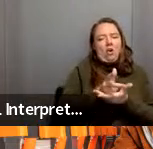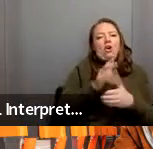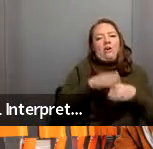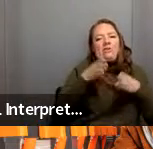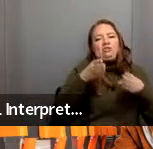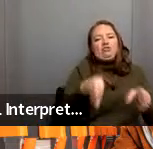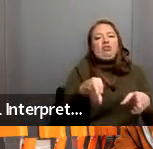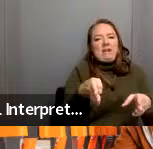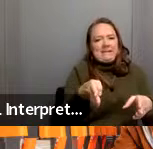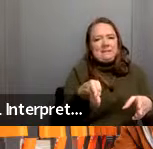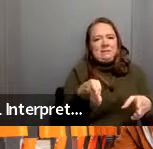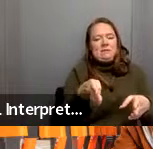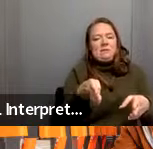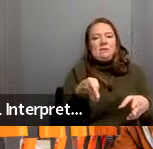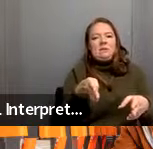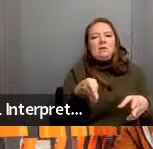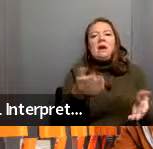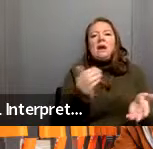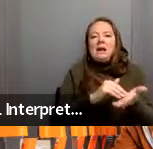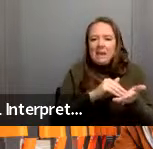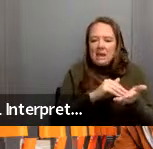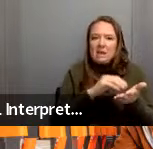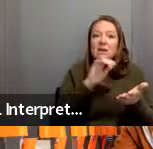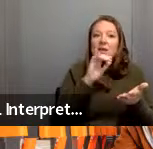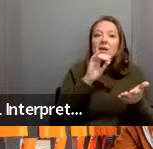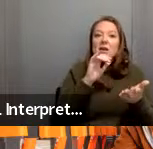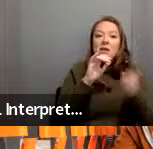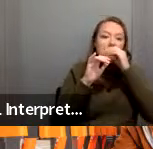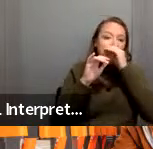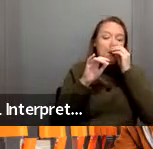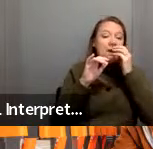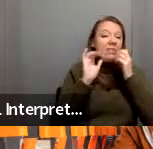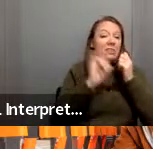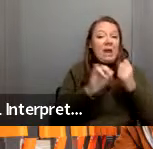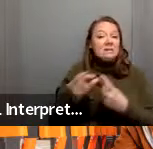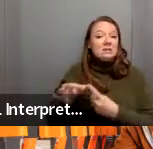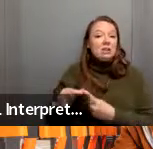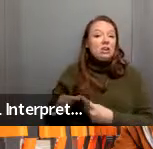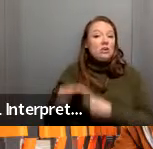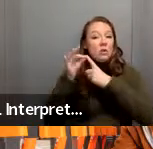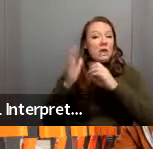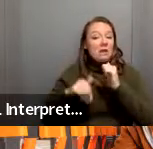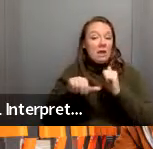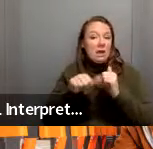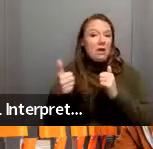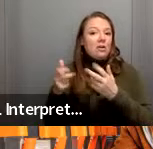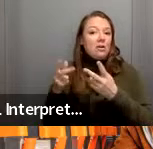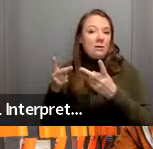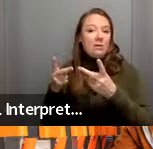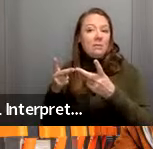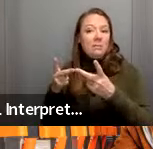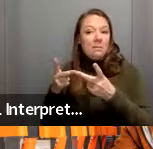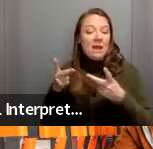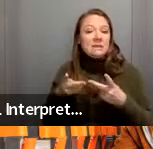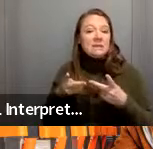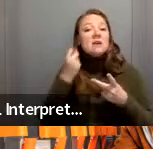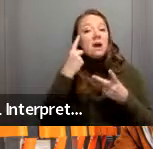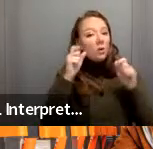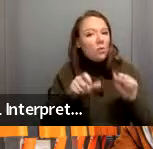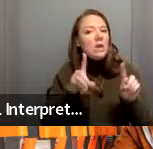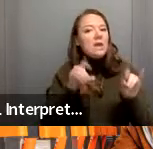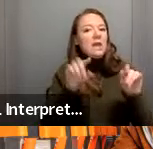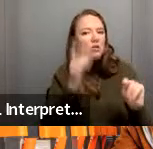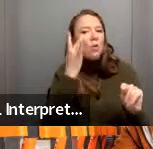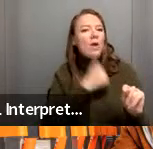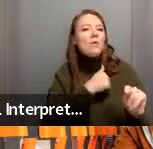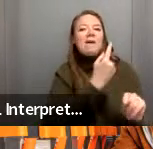again, that's unique and distinct from how e-scooter parking happens in other places. And it's something we were able to do together because of the single provider model for the